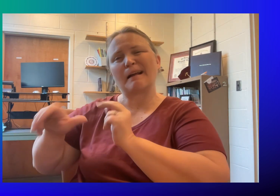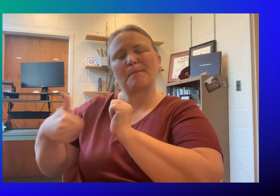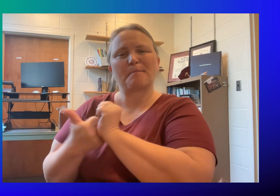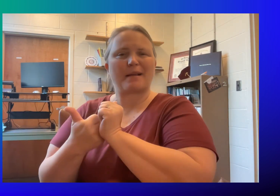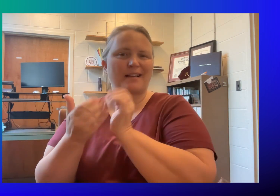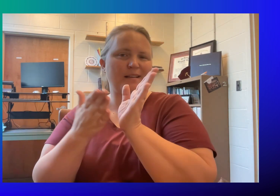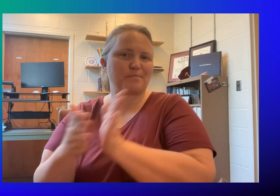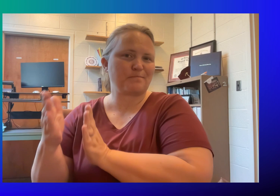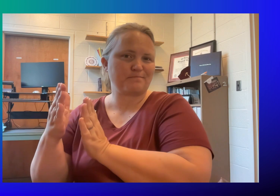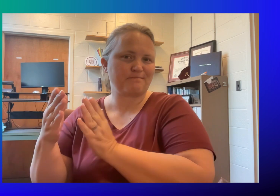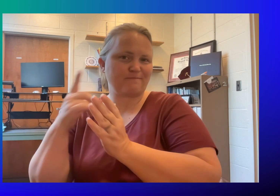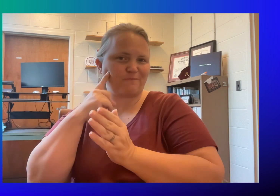a secondary space for your writing.